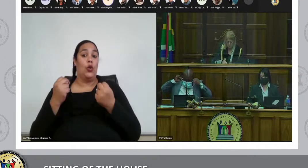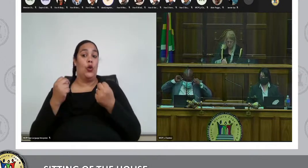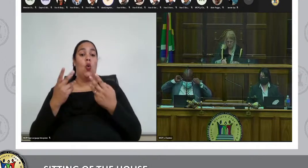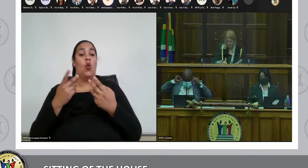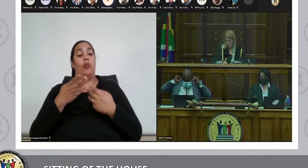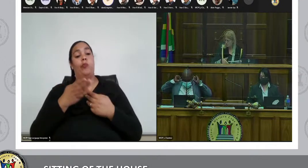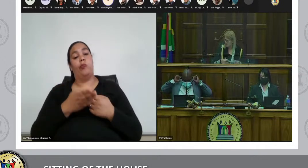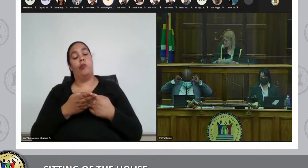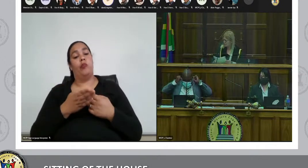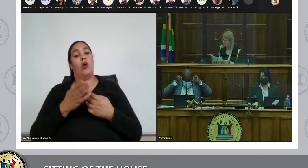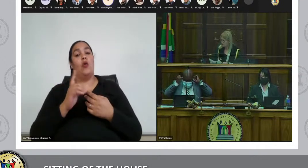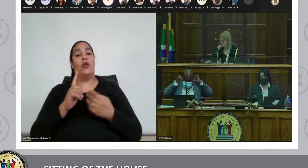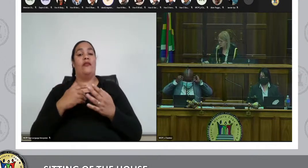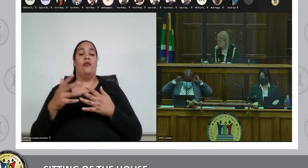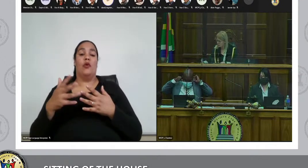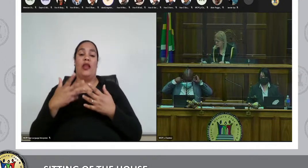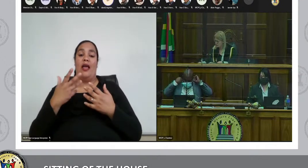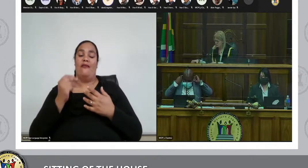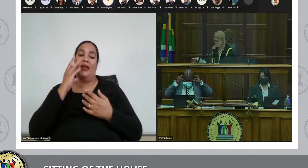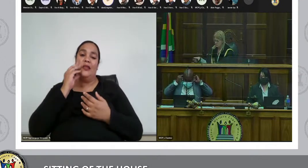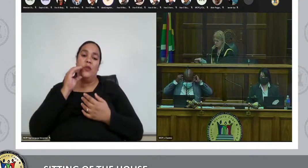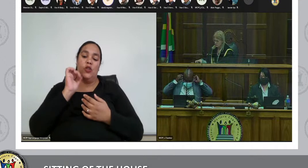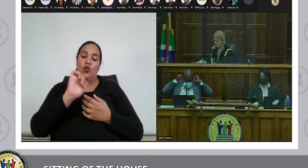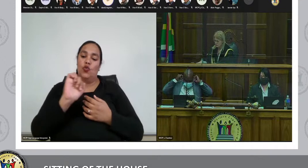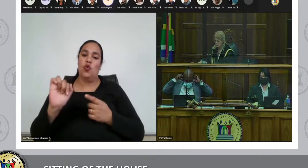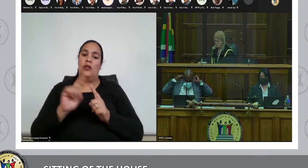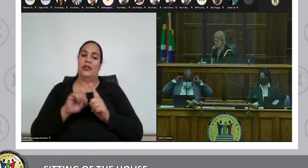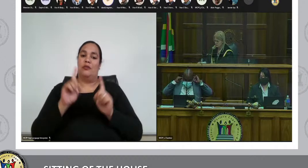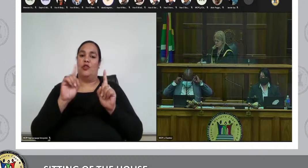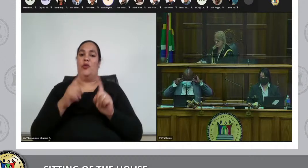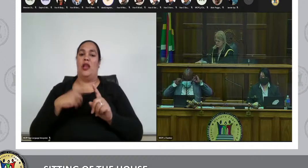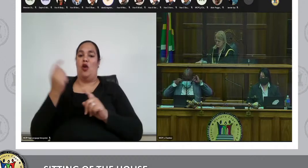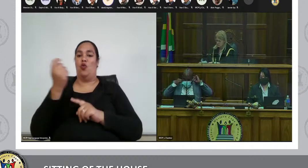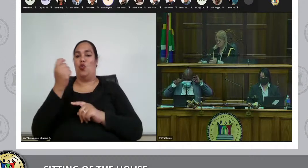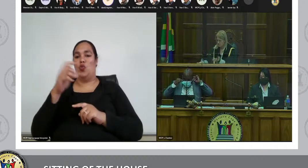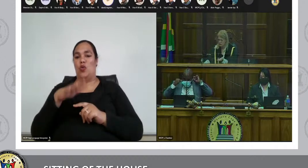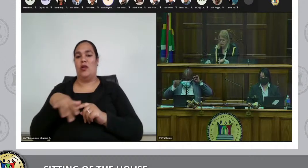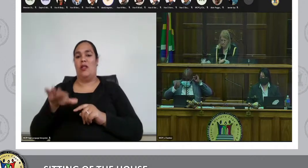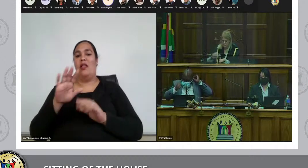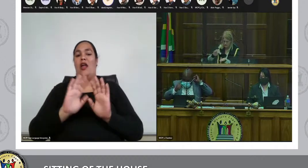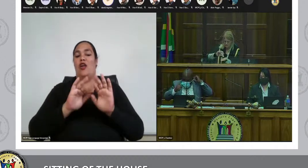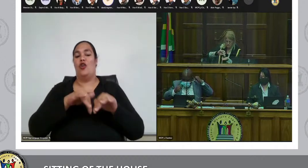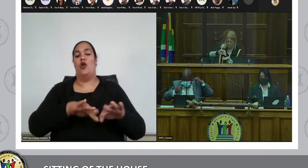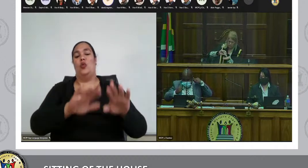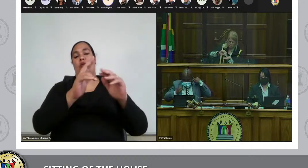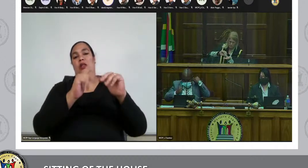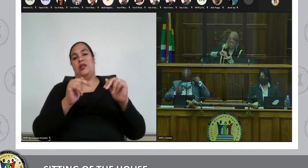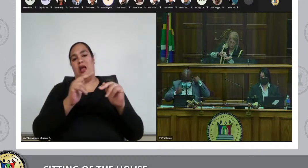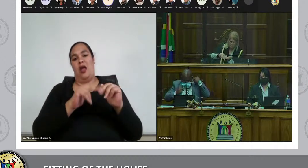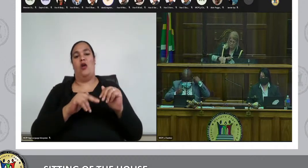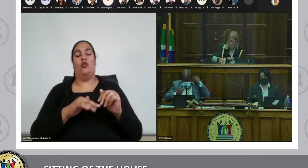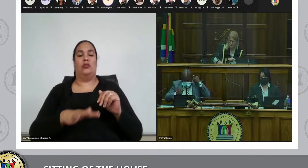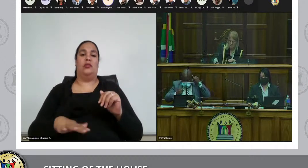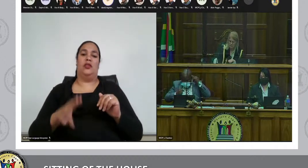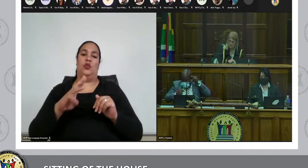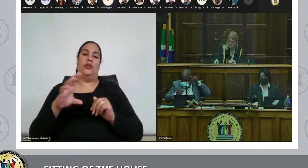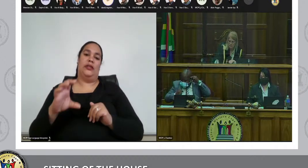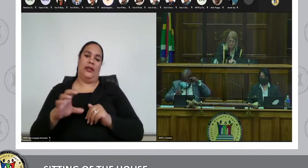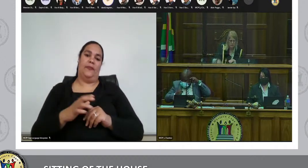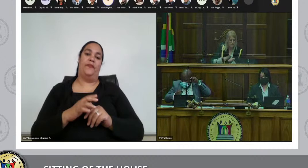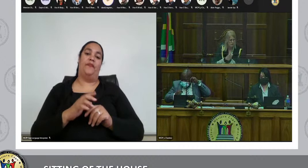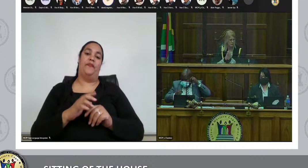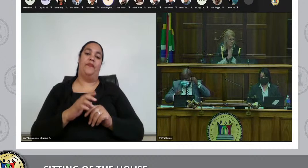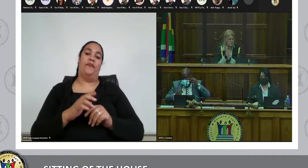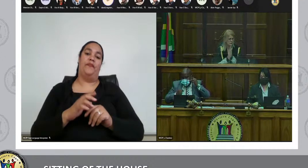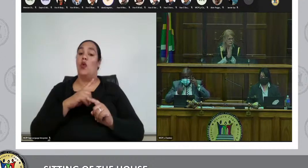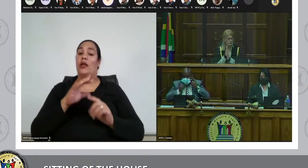existing tourism products and experiences, especially in our rural and coastal towns across the Western Cape. Because, of